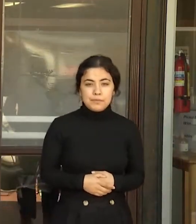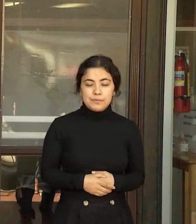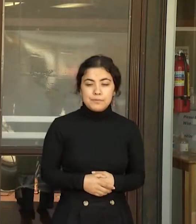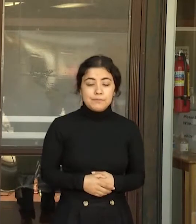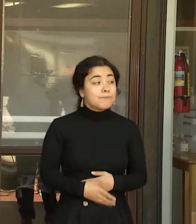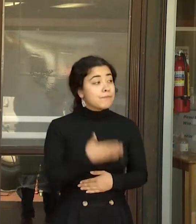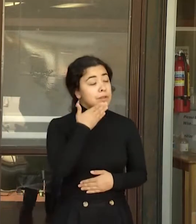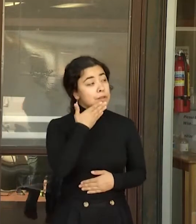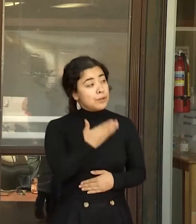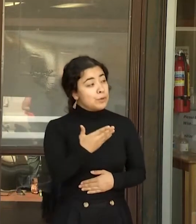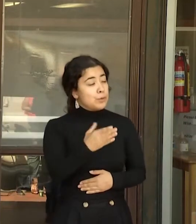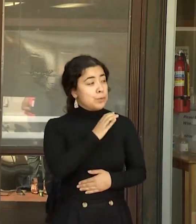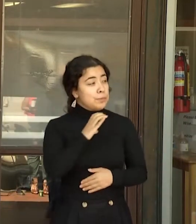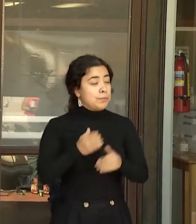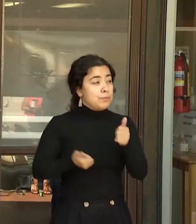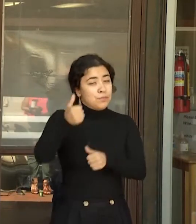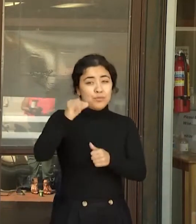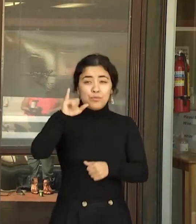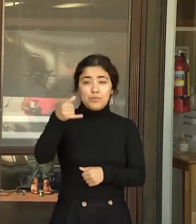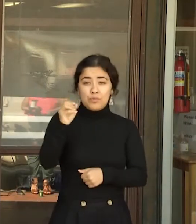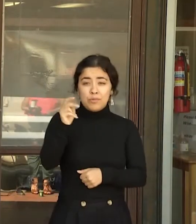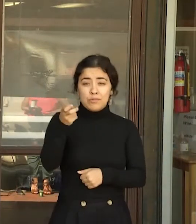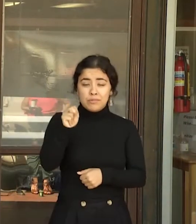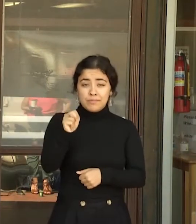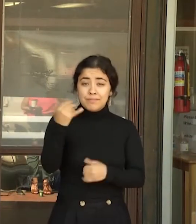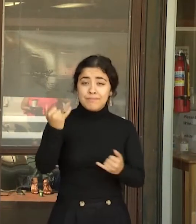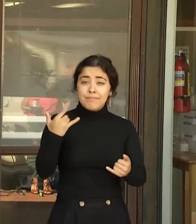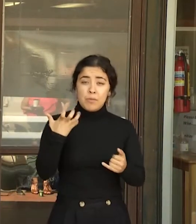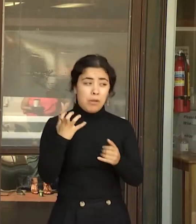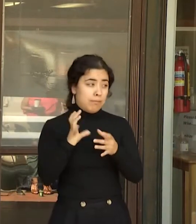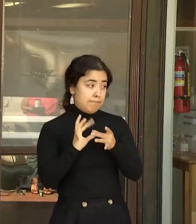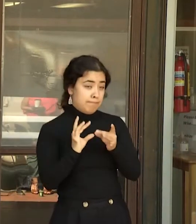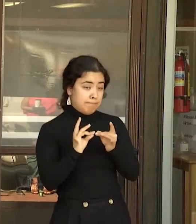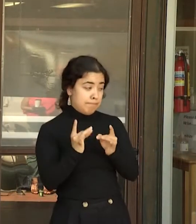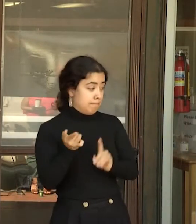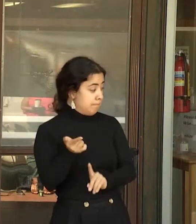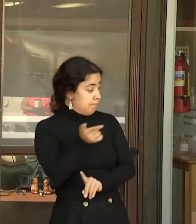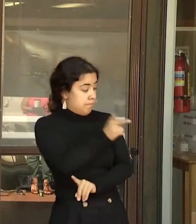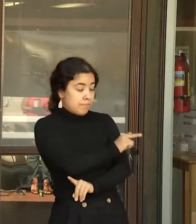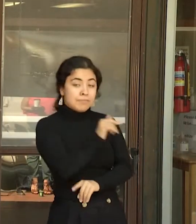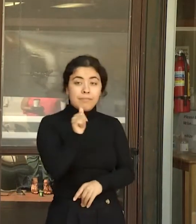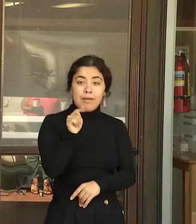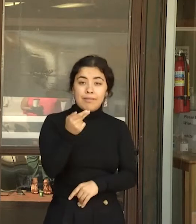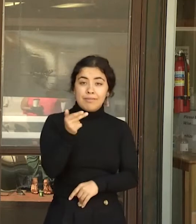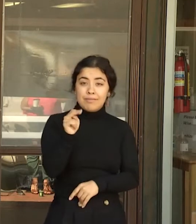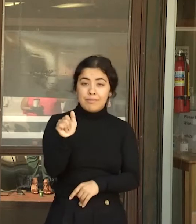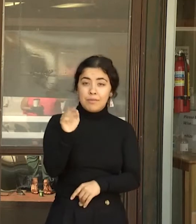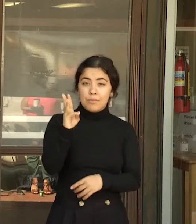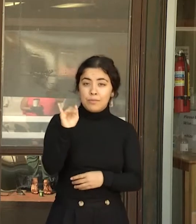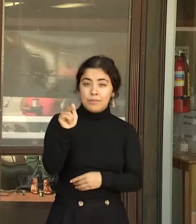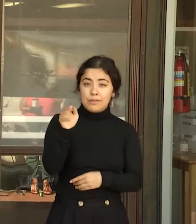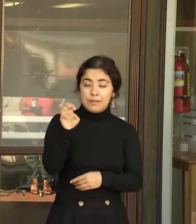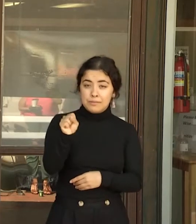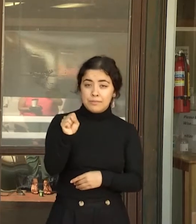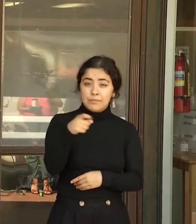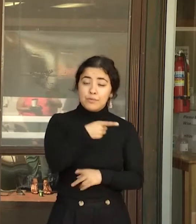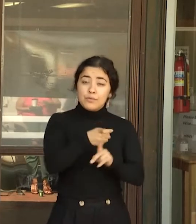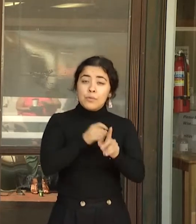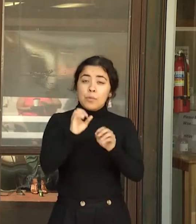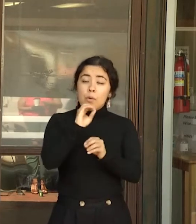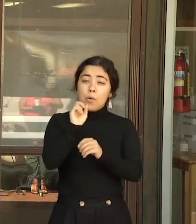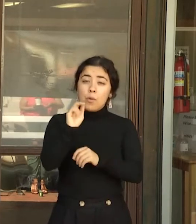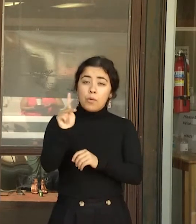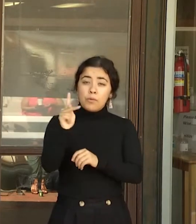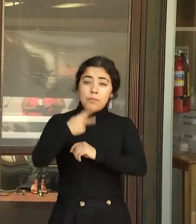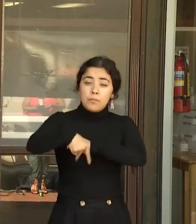Thank you, Commissioner Johnson. Next, I'd like to ask Athena Williams from the Oak Park Regional Housing Center, who